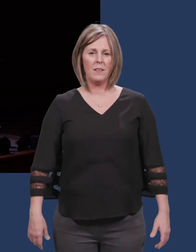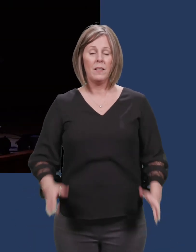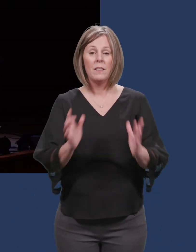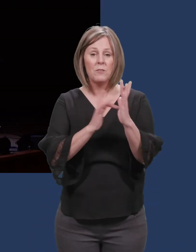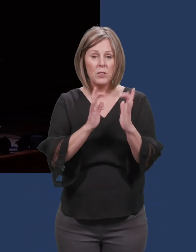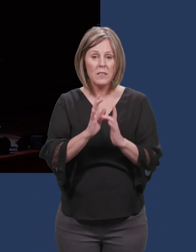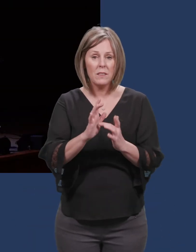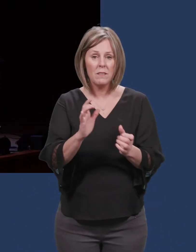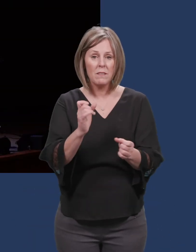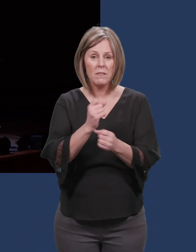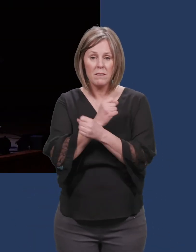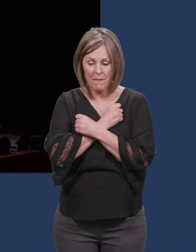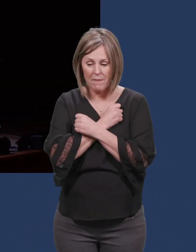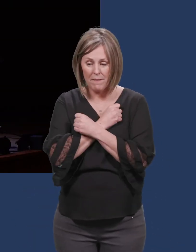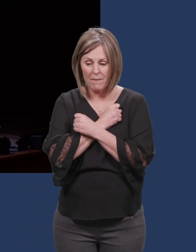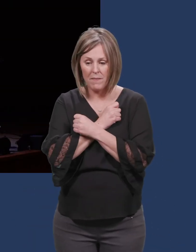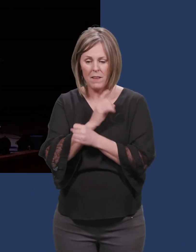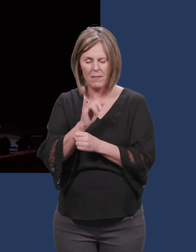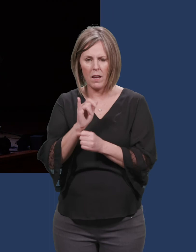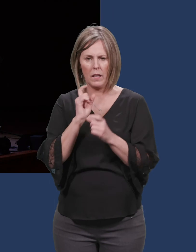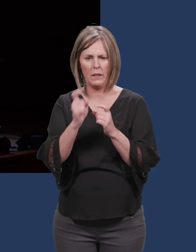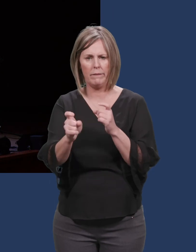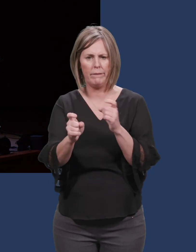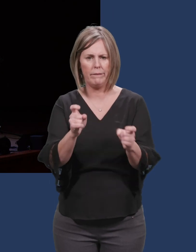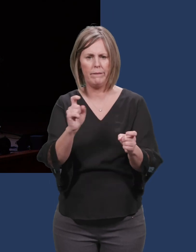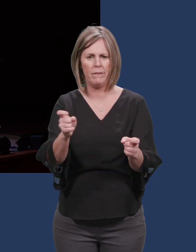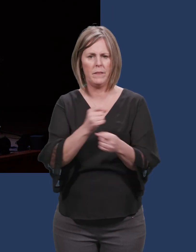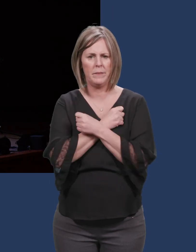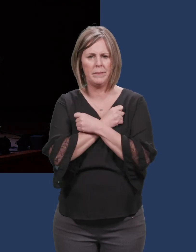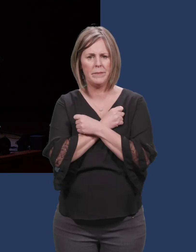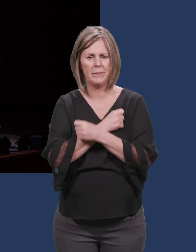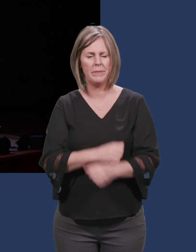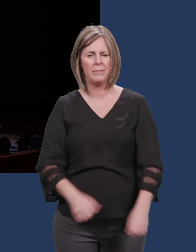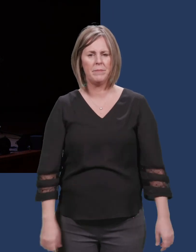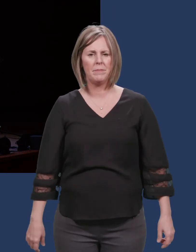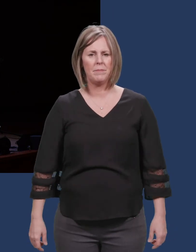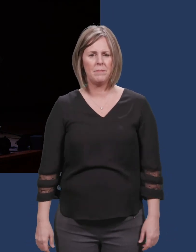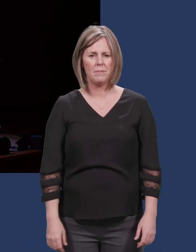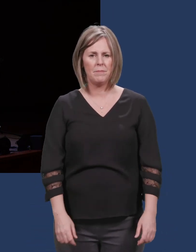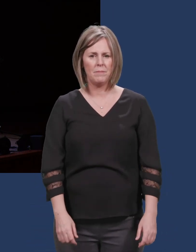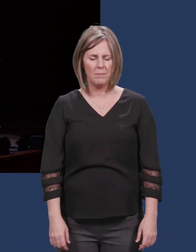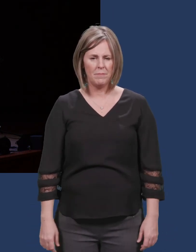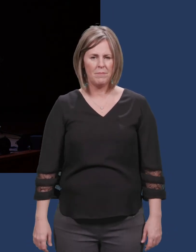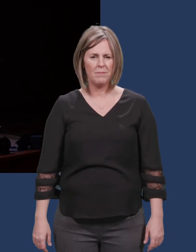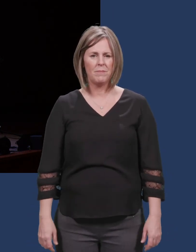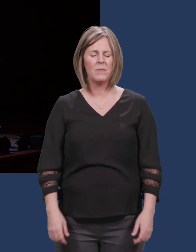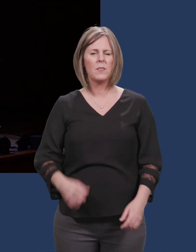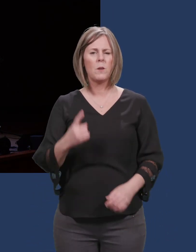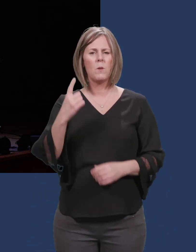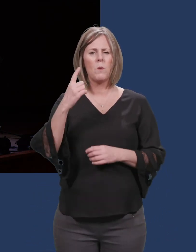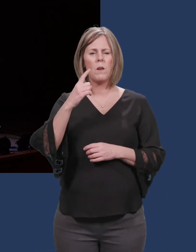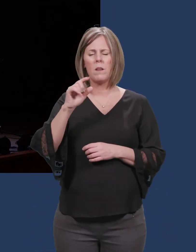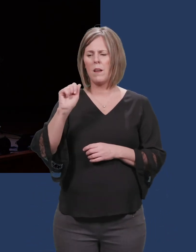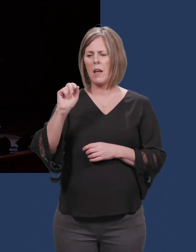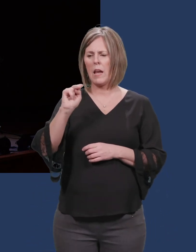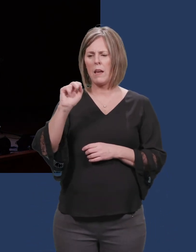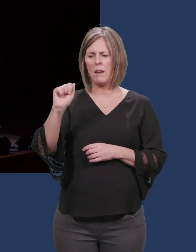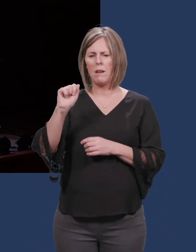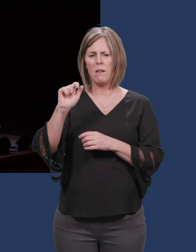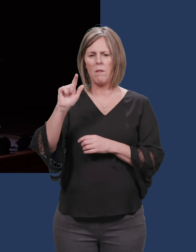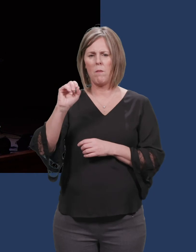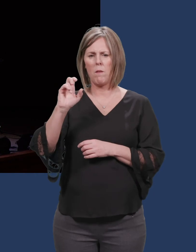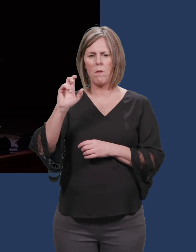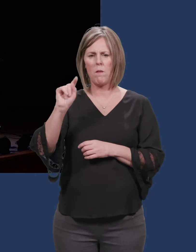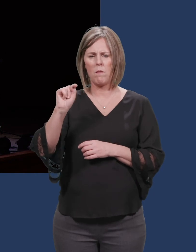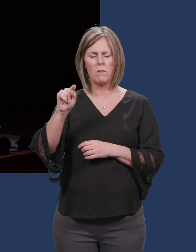Jesus' love is a giving love. Anne Lamott tells a story of an 8-year-old boy whose